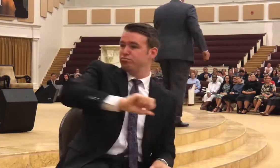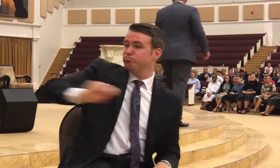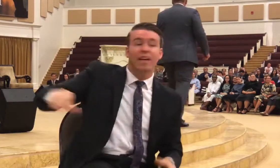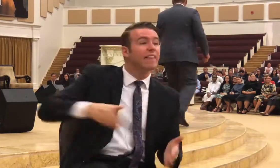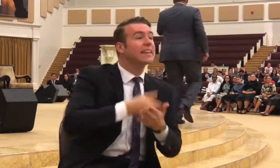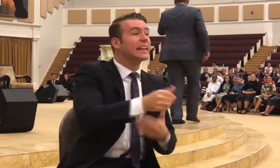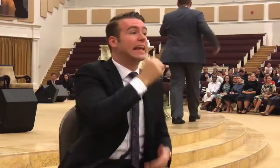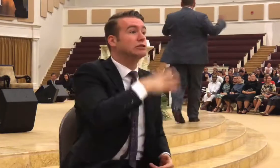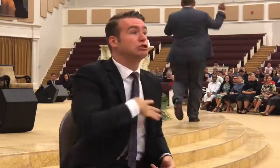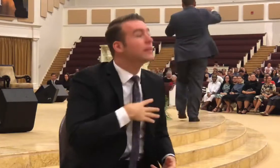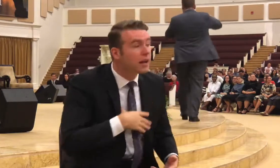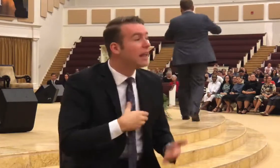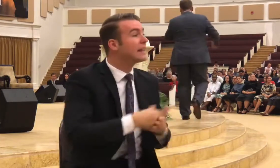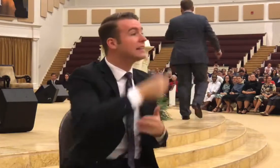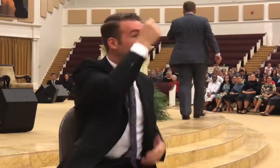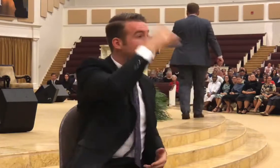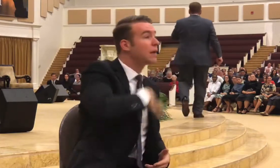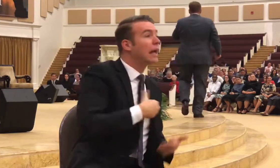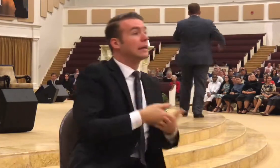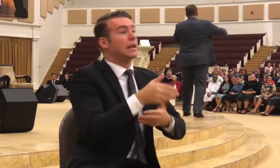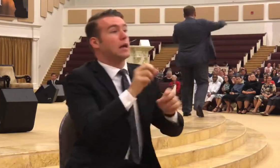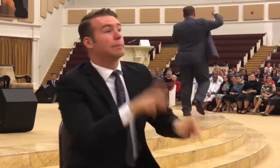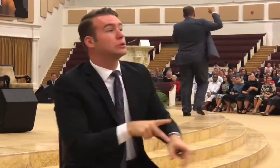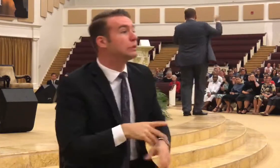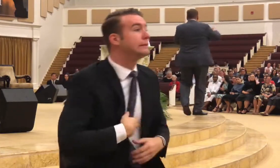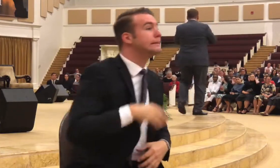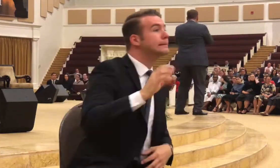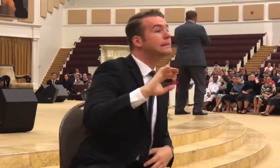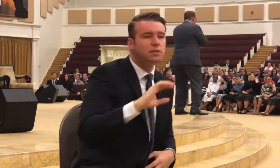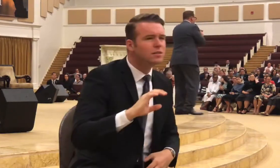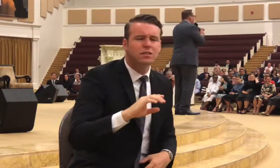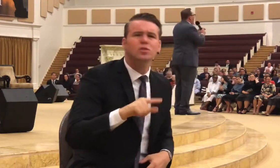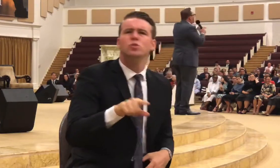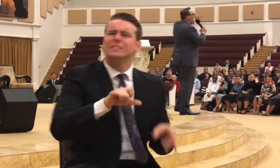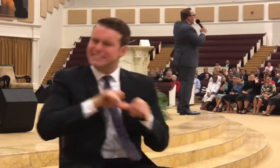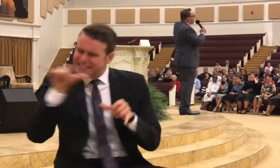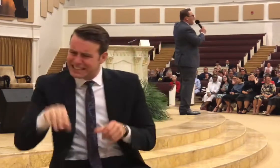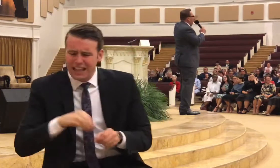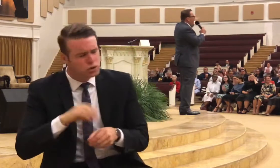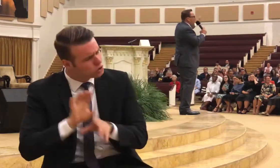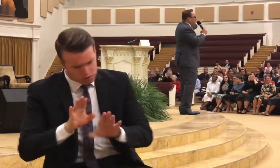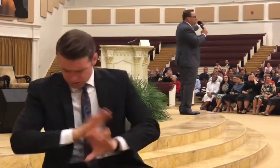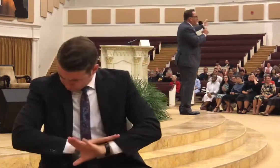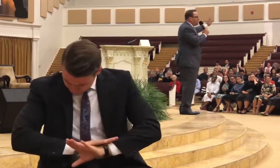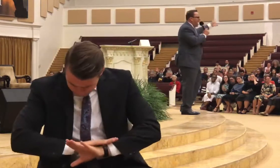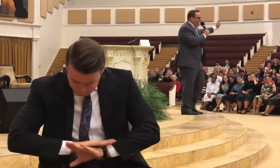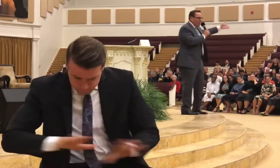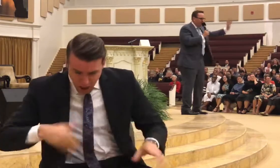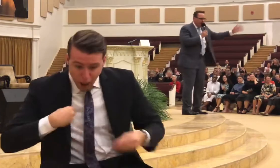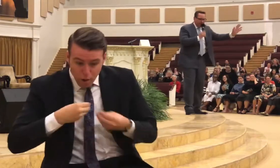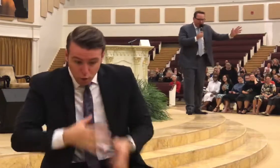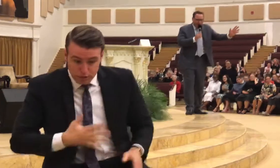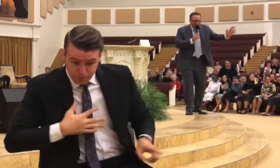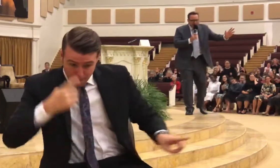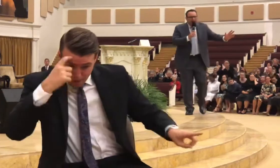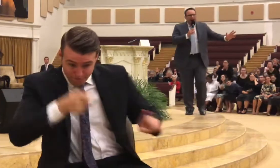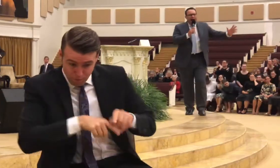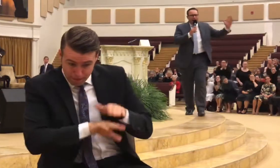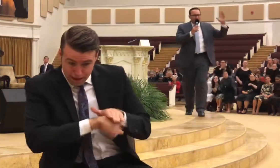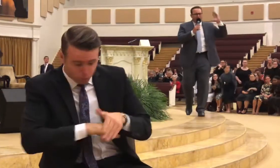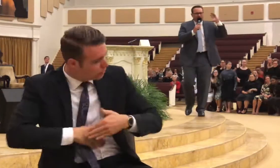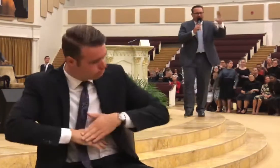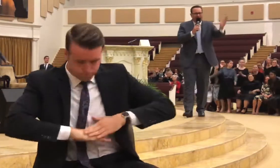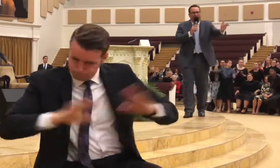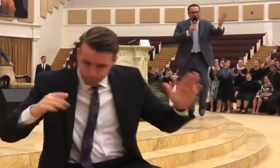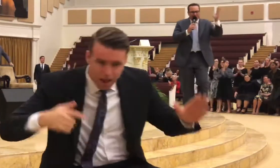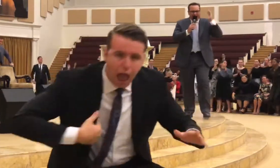chick that comes along or the next opportunity. You need to stay in church and say, God, I'm not going to lose my mind over the hypocrites.